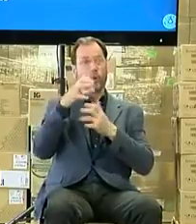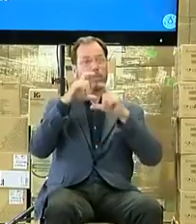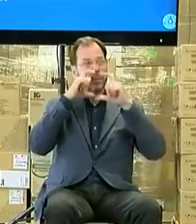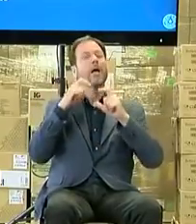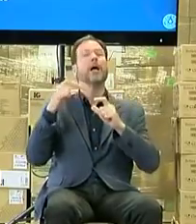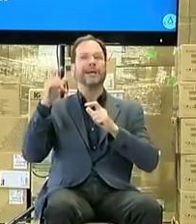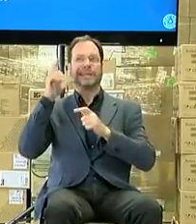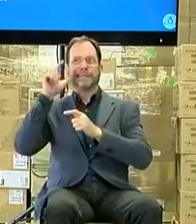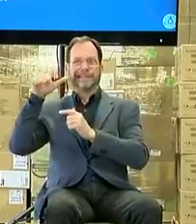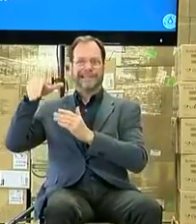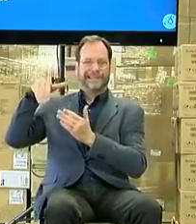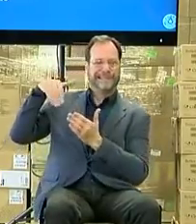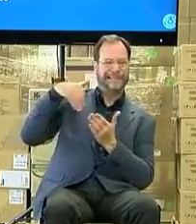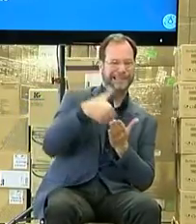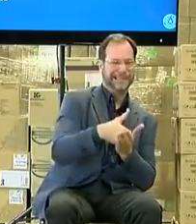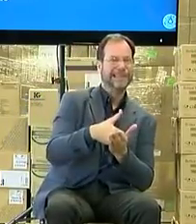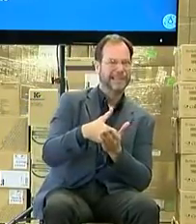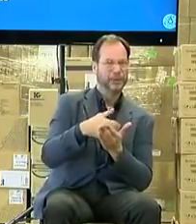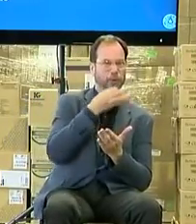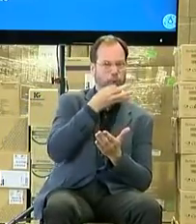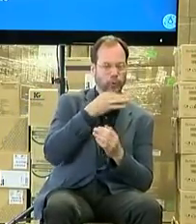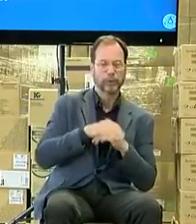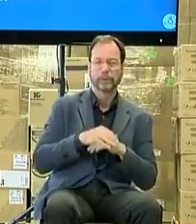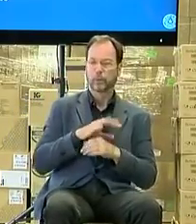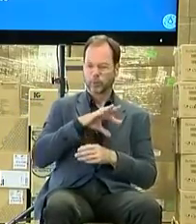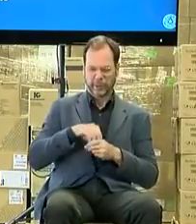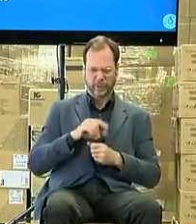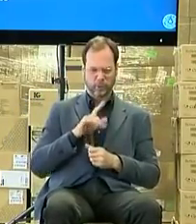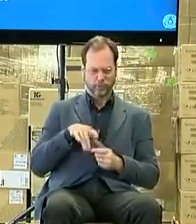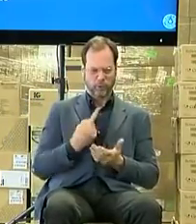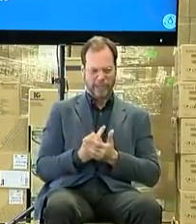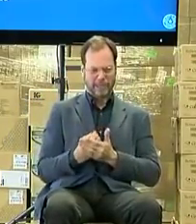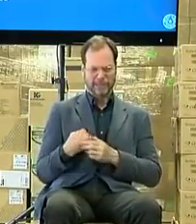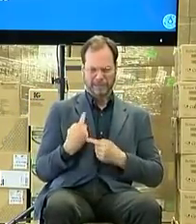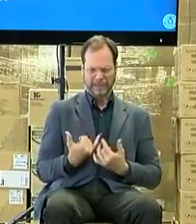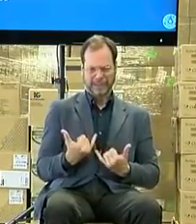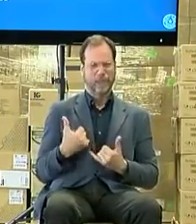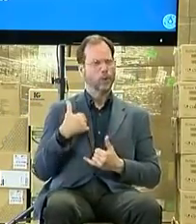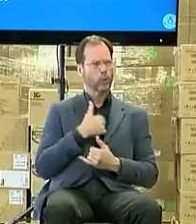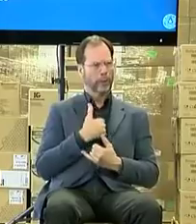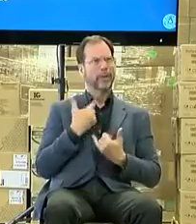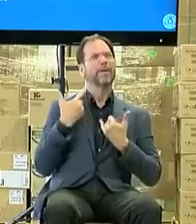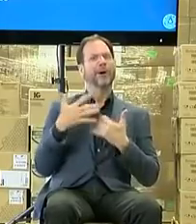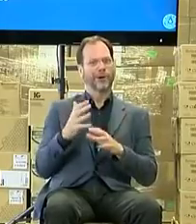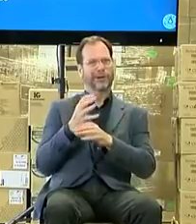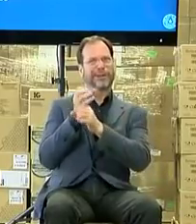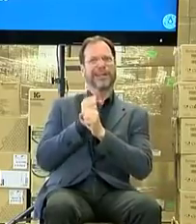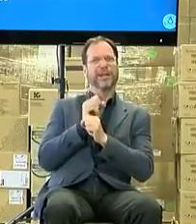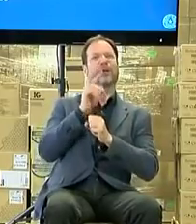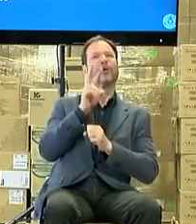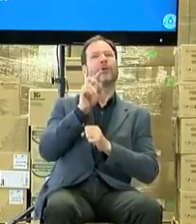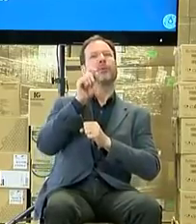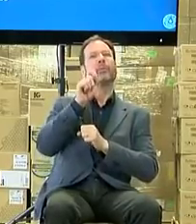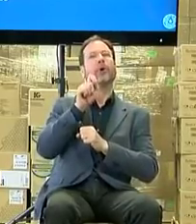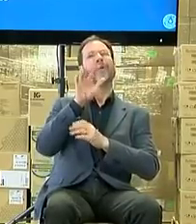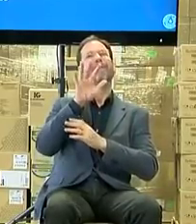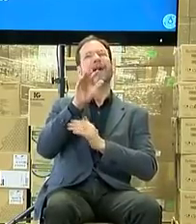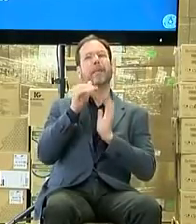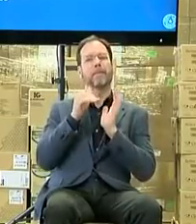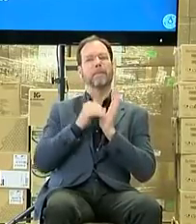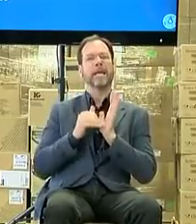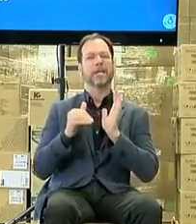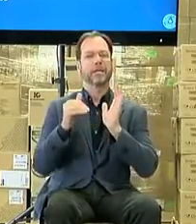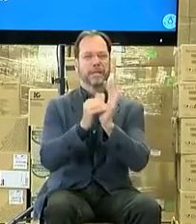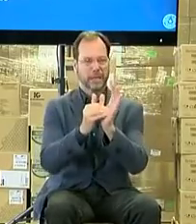way. Within the last 24 hours, we have received 2.5